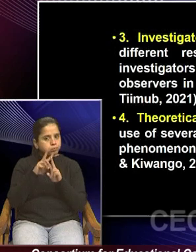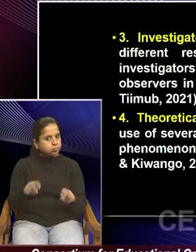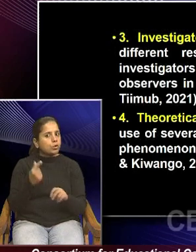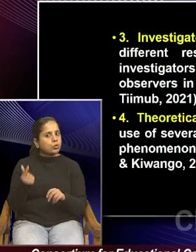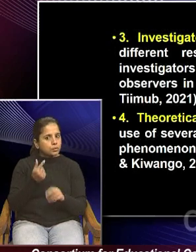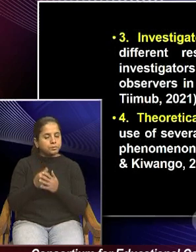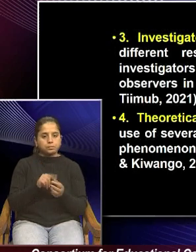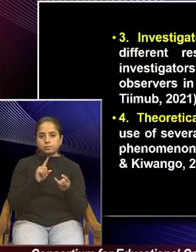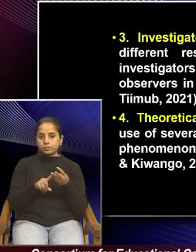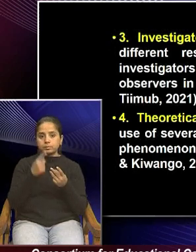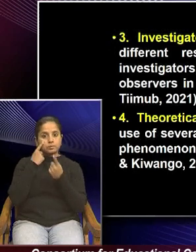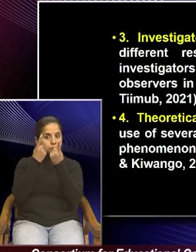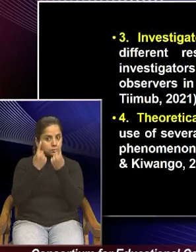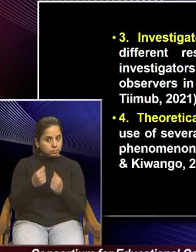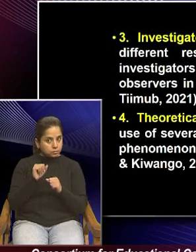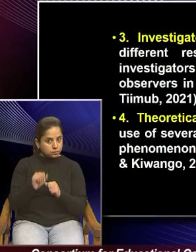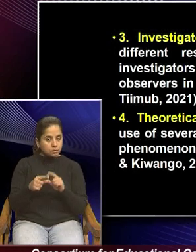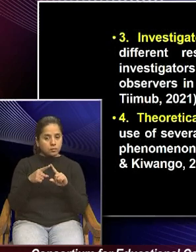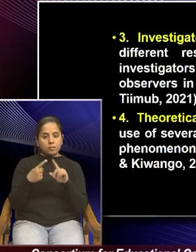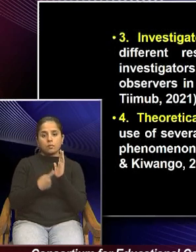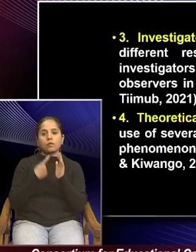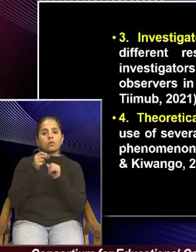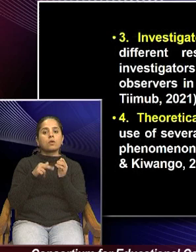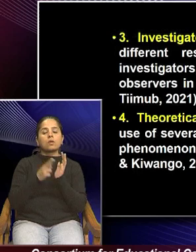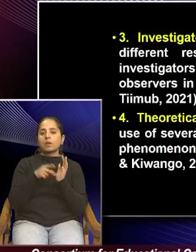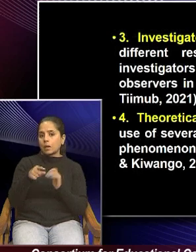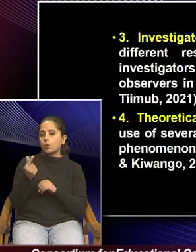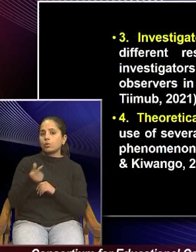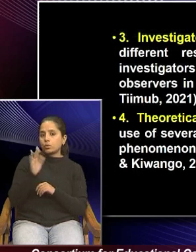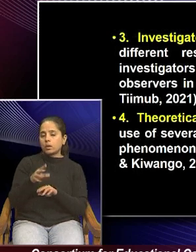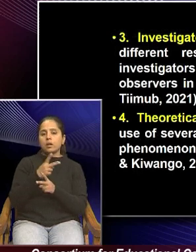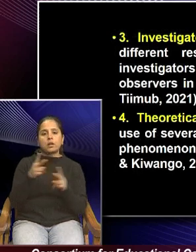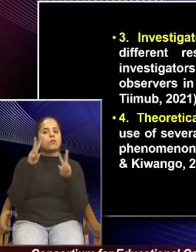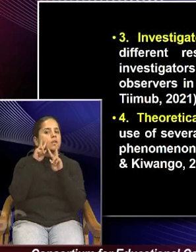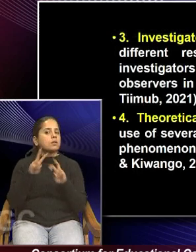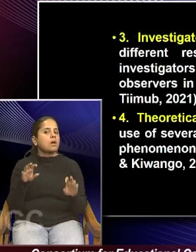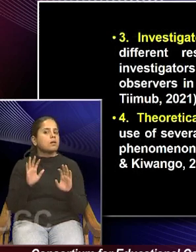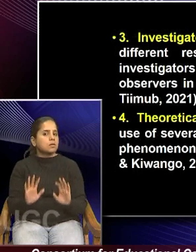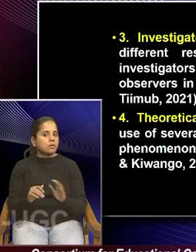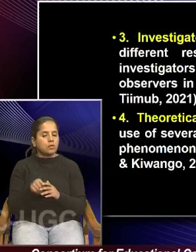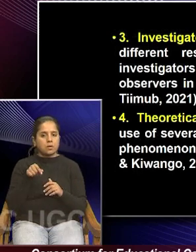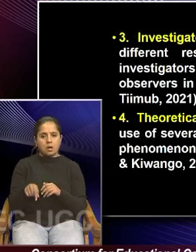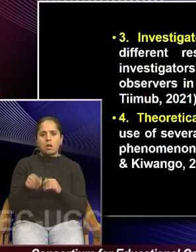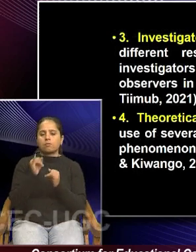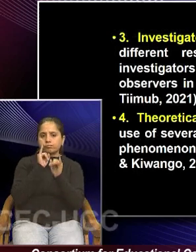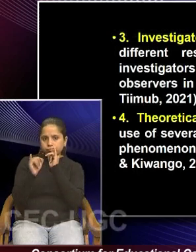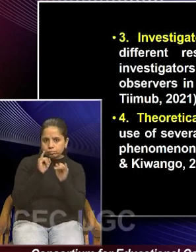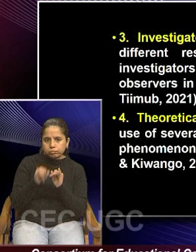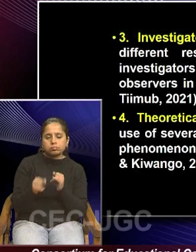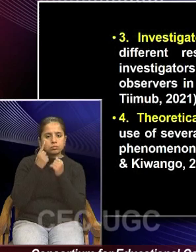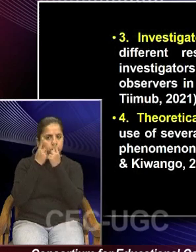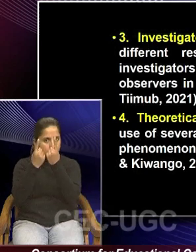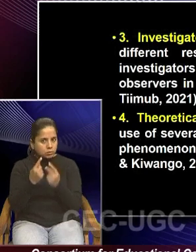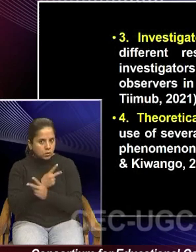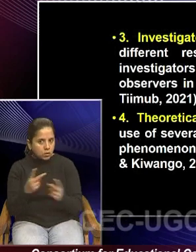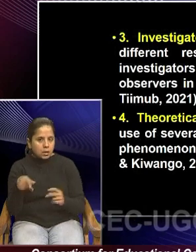is investigator triangulation. This uses different researchers, interviewers,